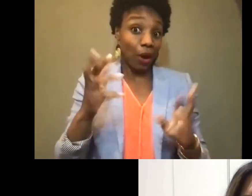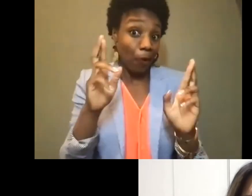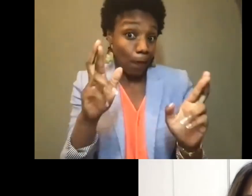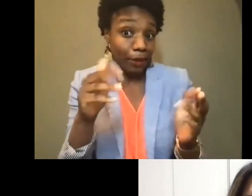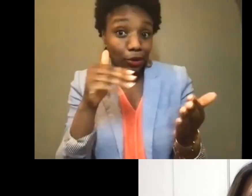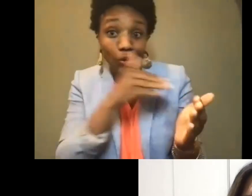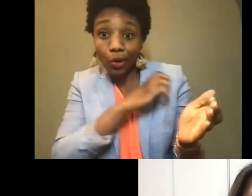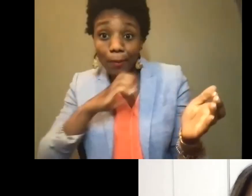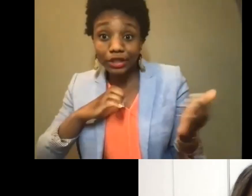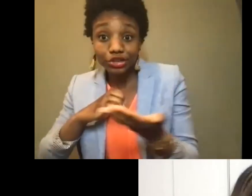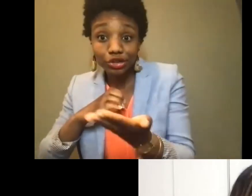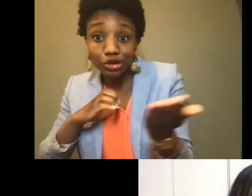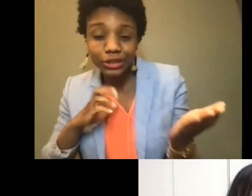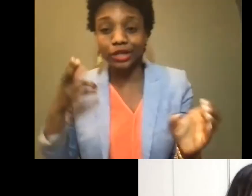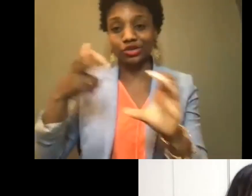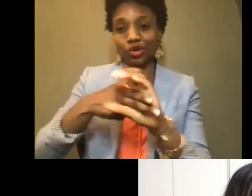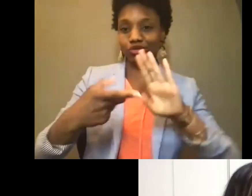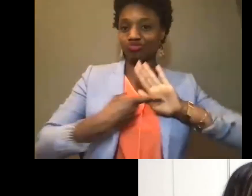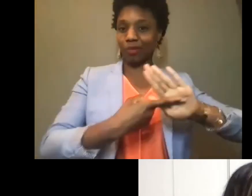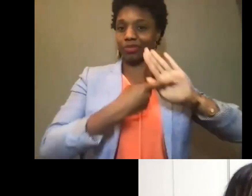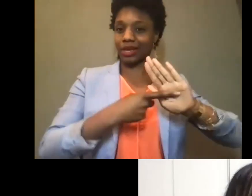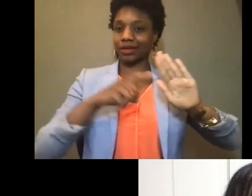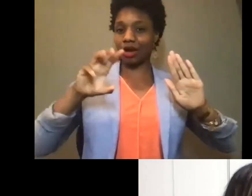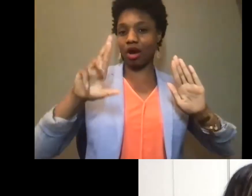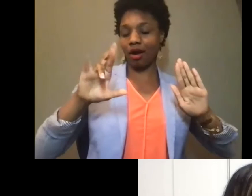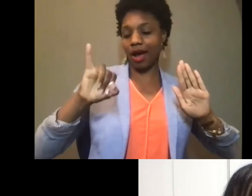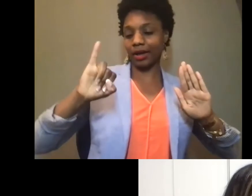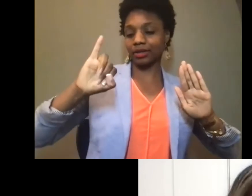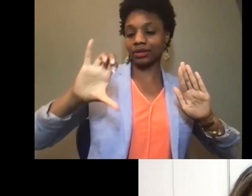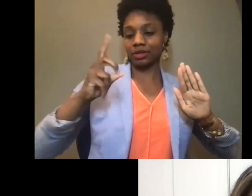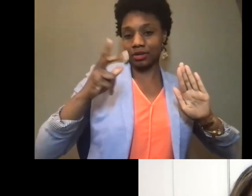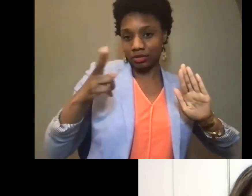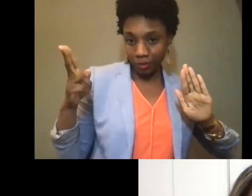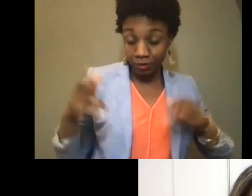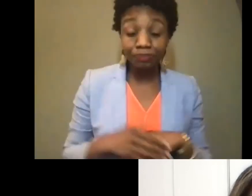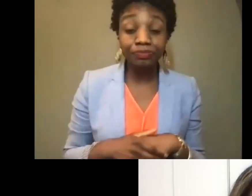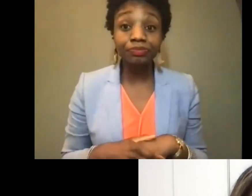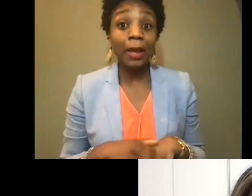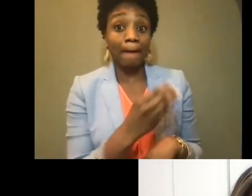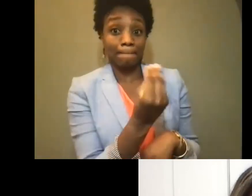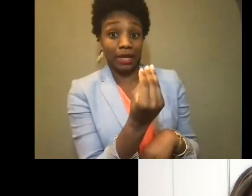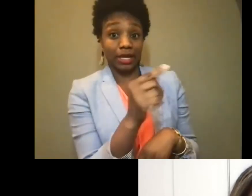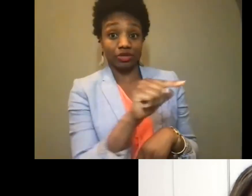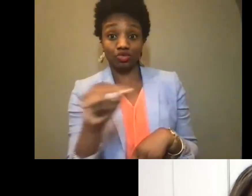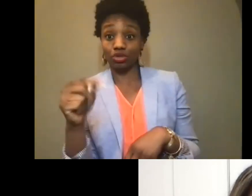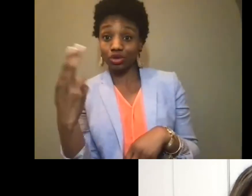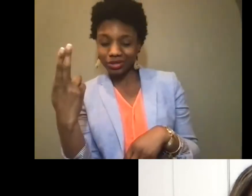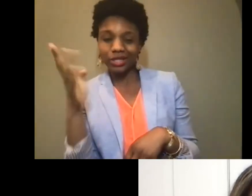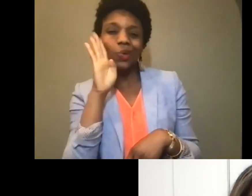to represent the agency. Monday through Thursday evening, there's a series of lectures or panel discussions all